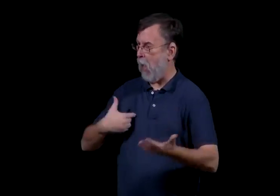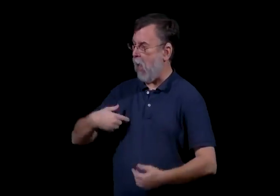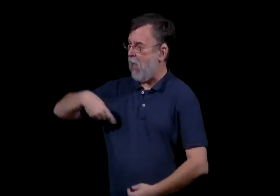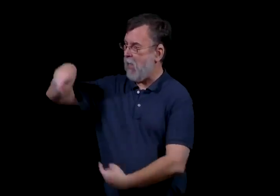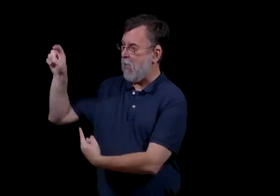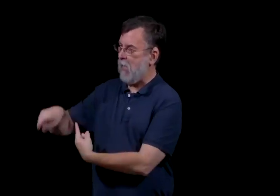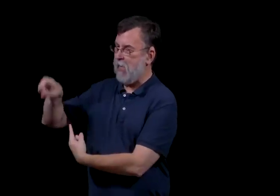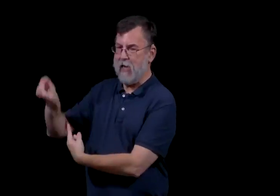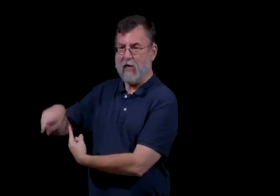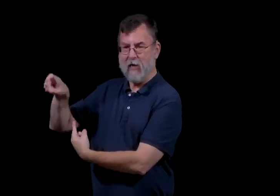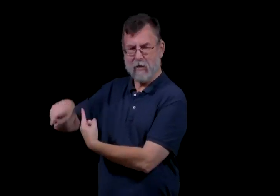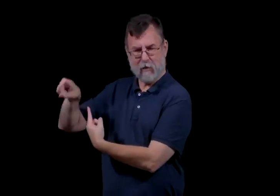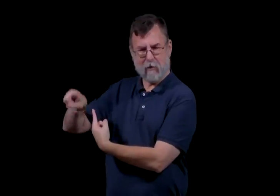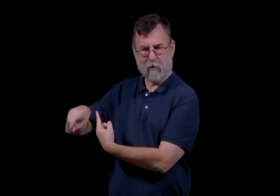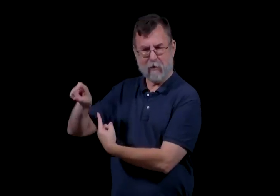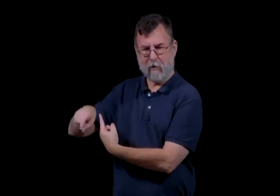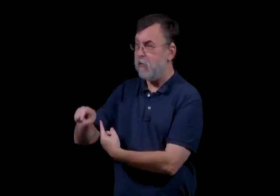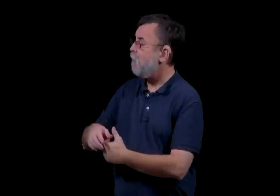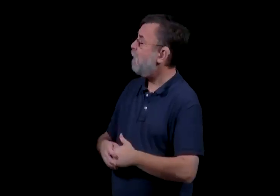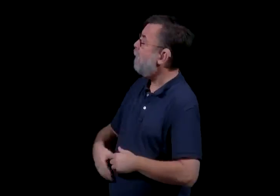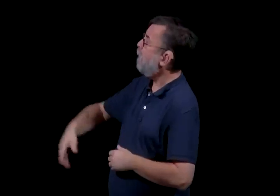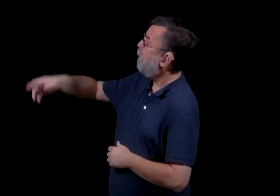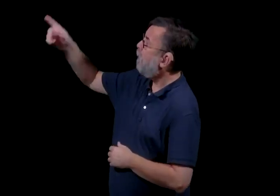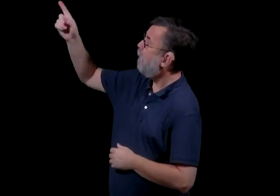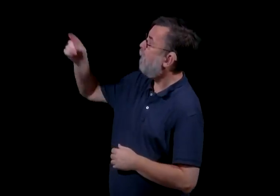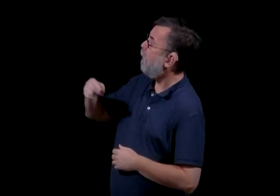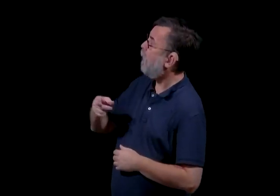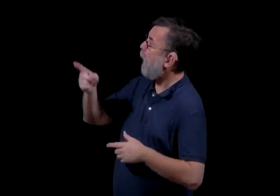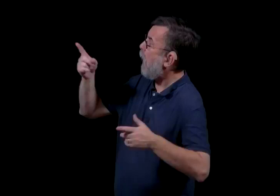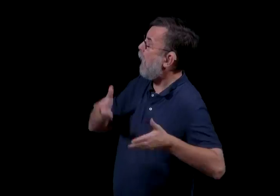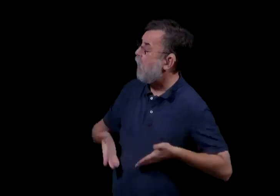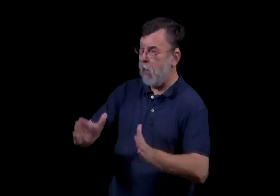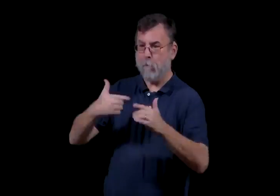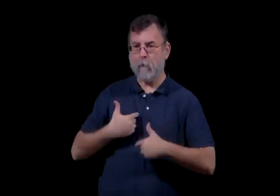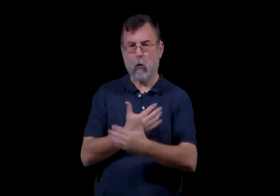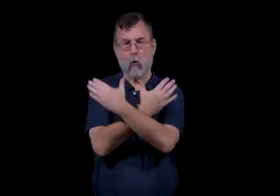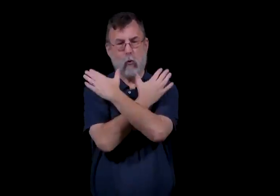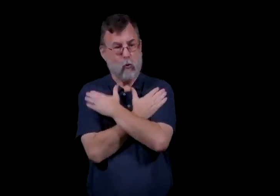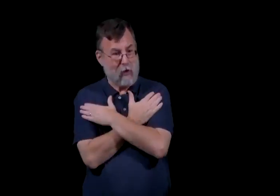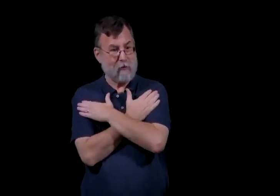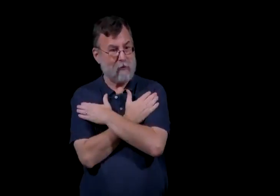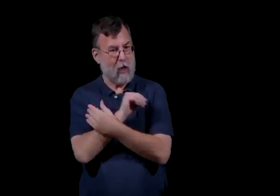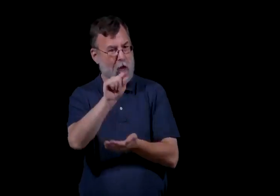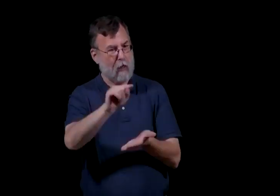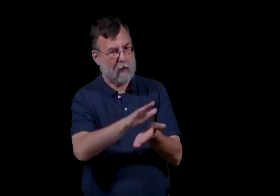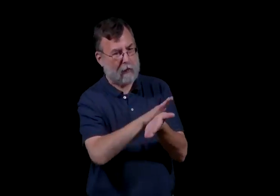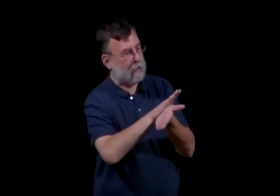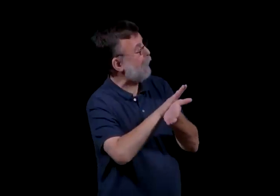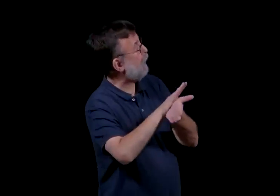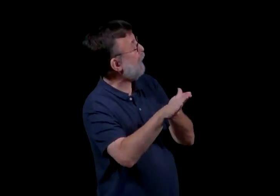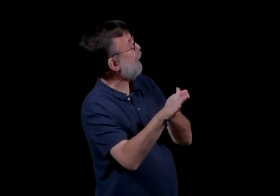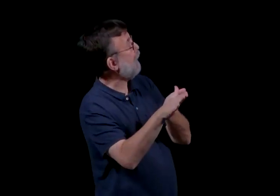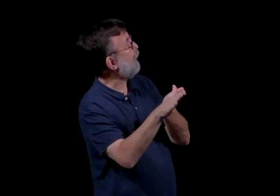I have everything that I need. He lets me rest in